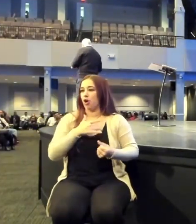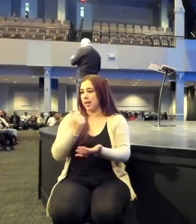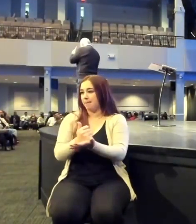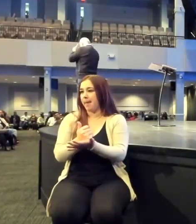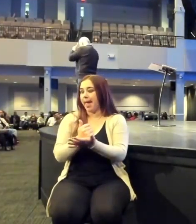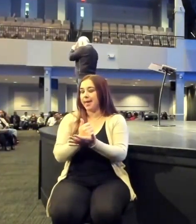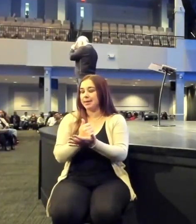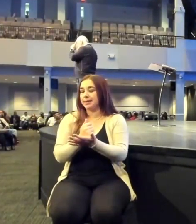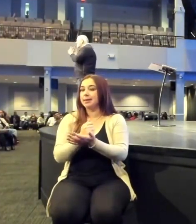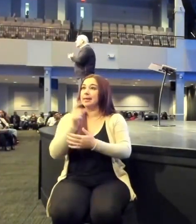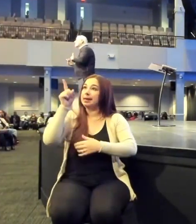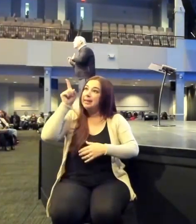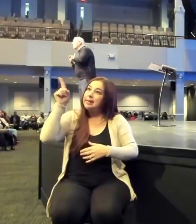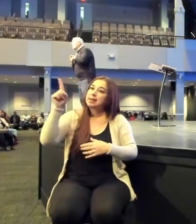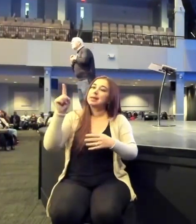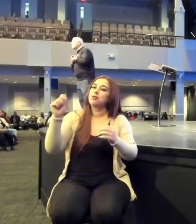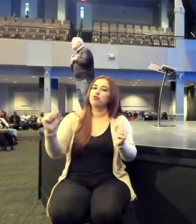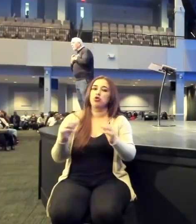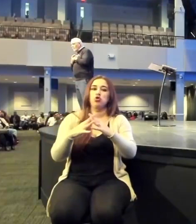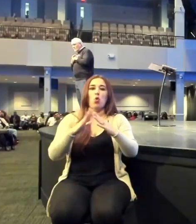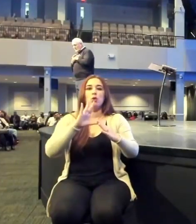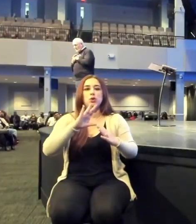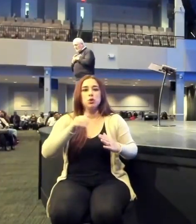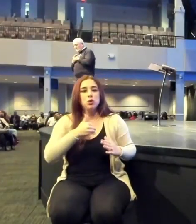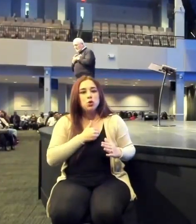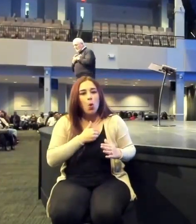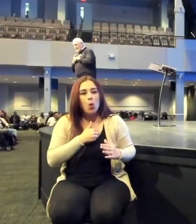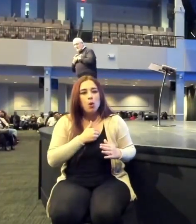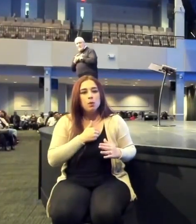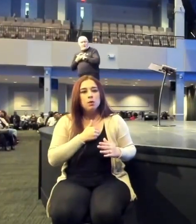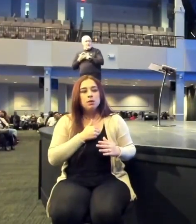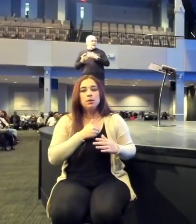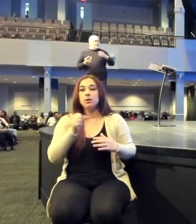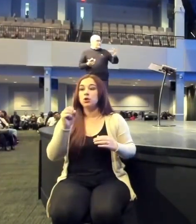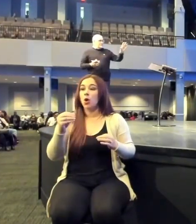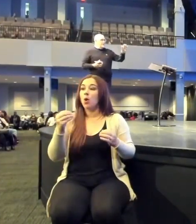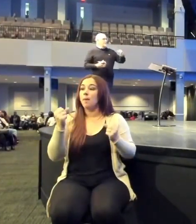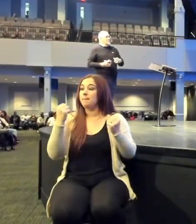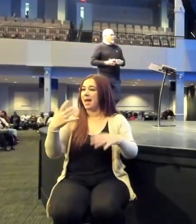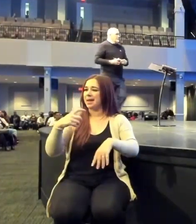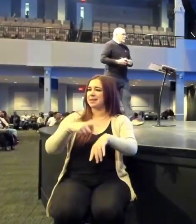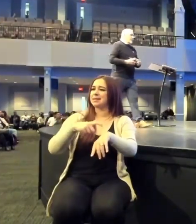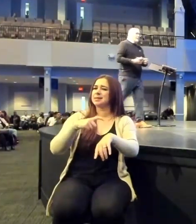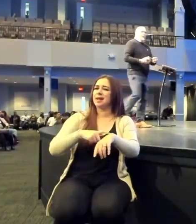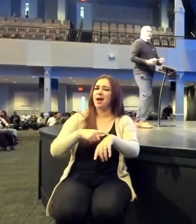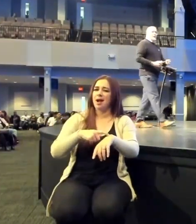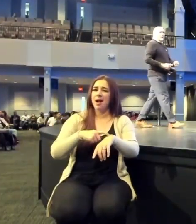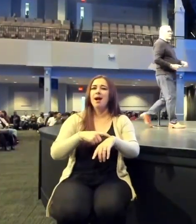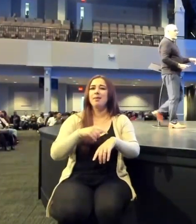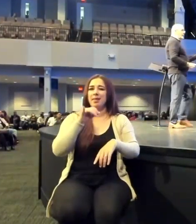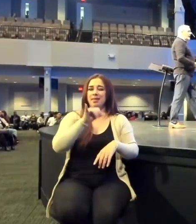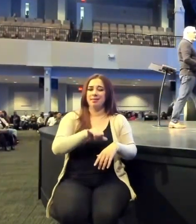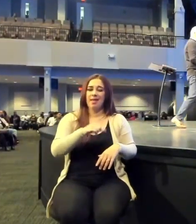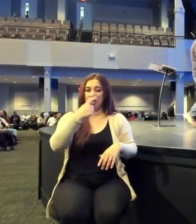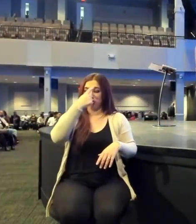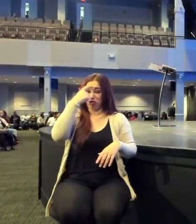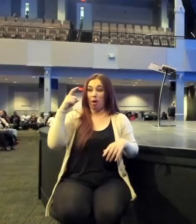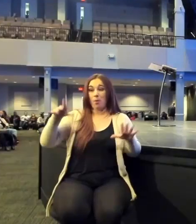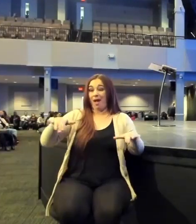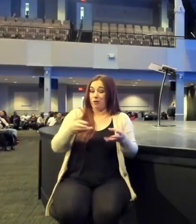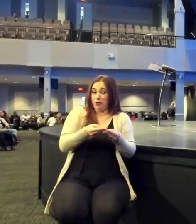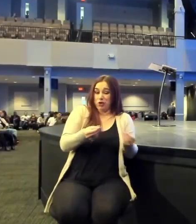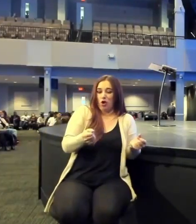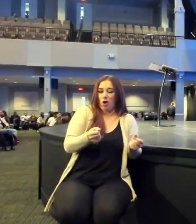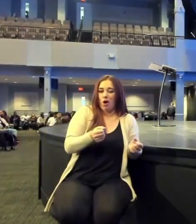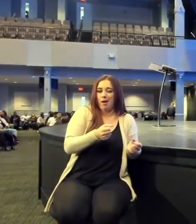is, okay? He's the restorer of souls in us. And so many times it's unresolved trauma that's creating the distress